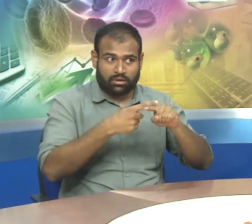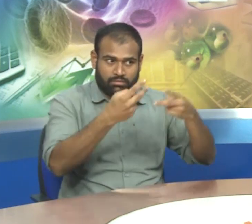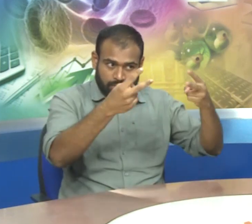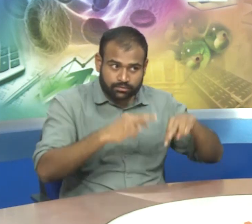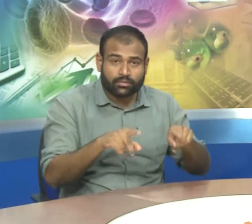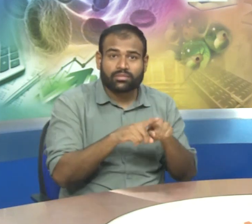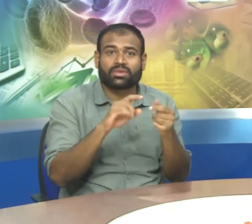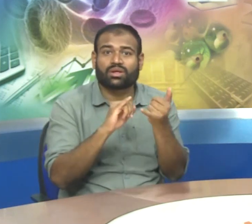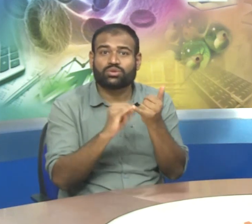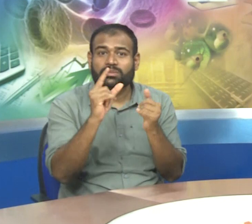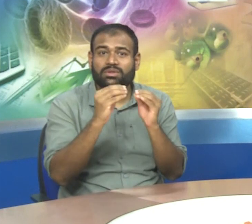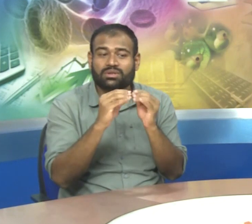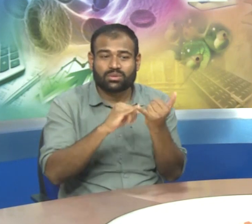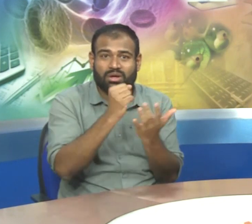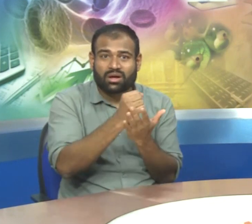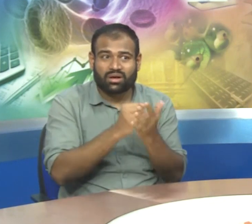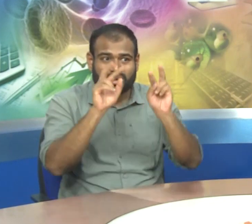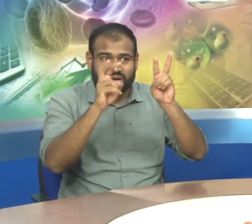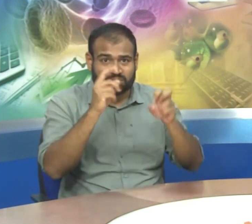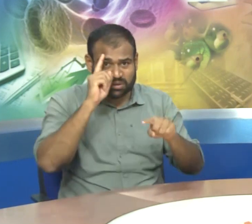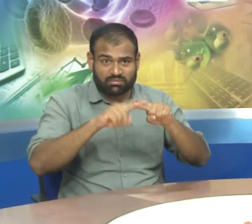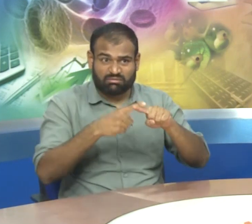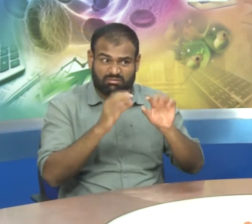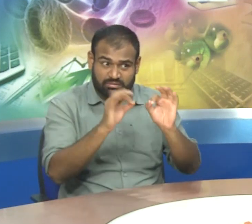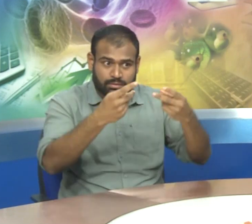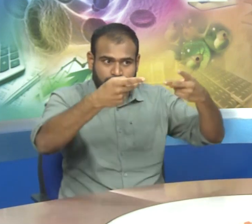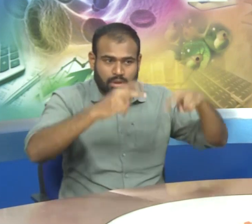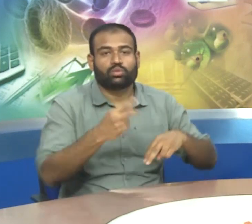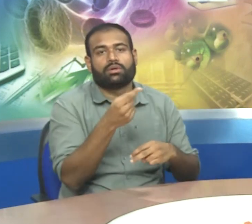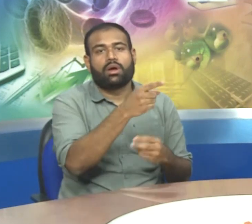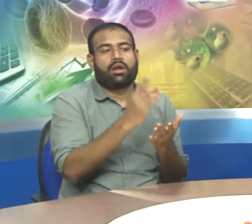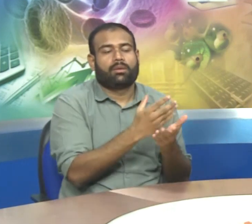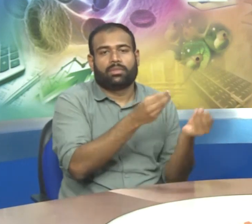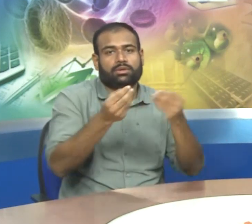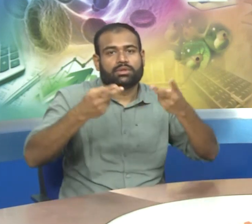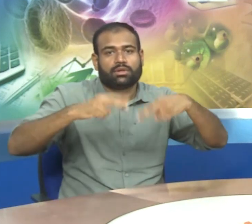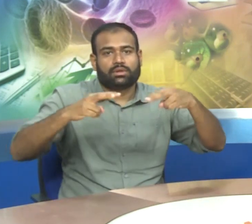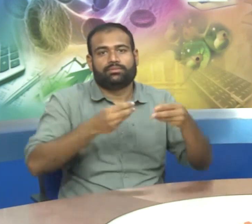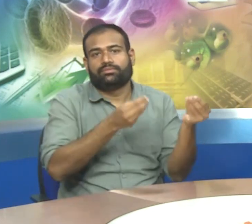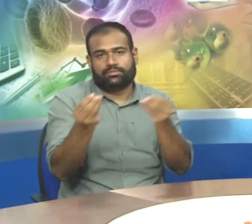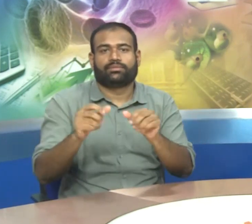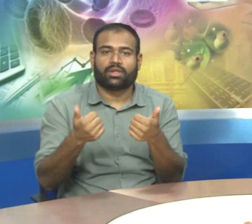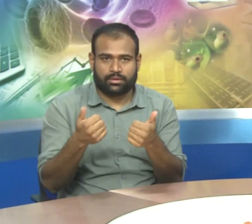number of language experts as well as subject experts to carry out the